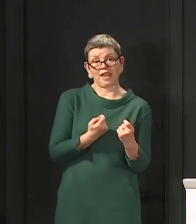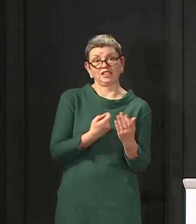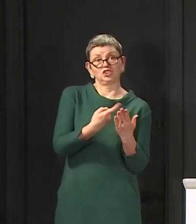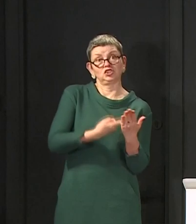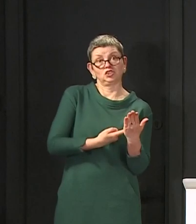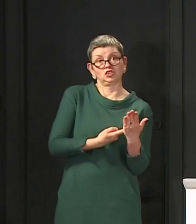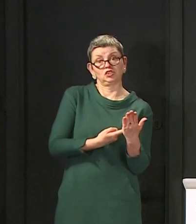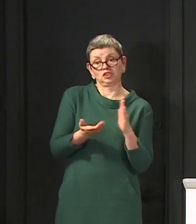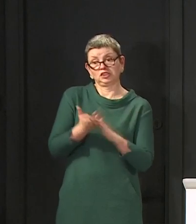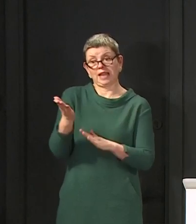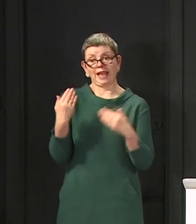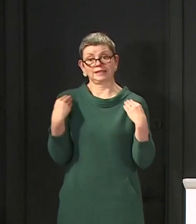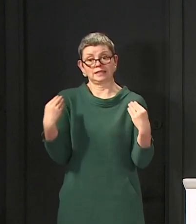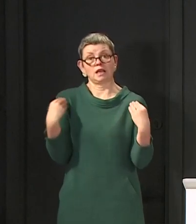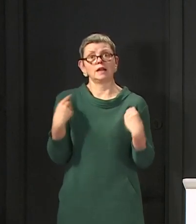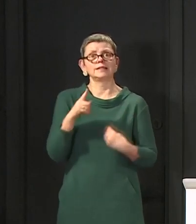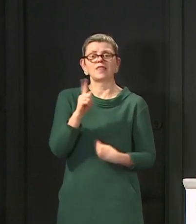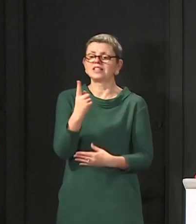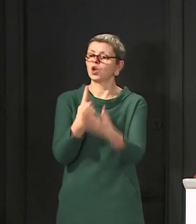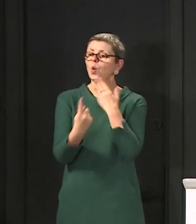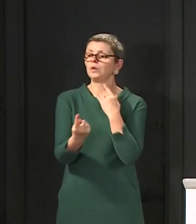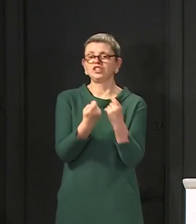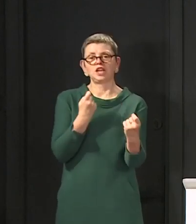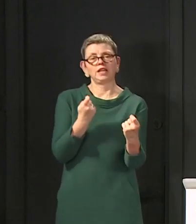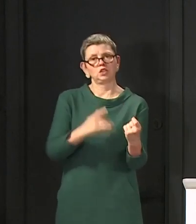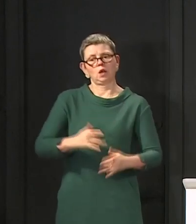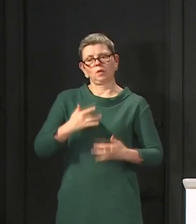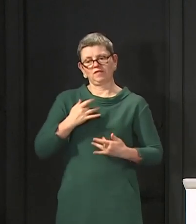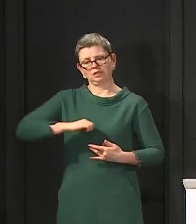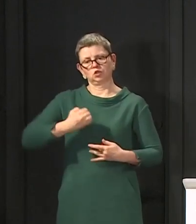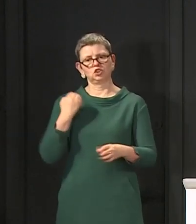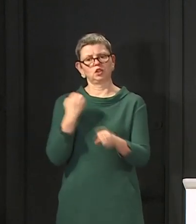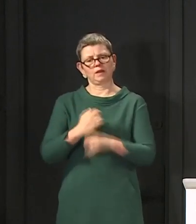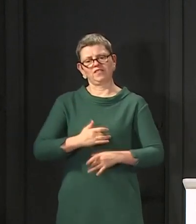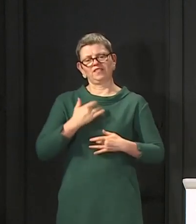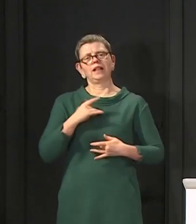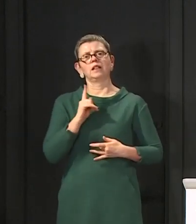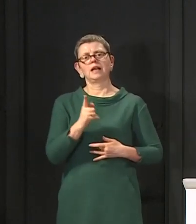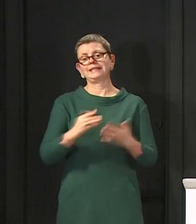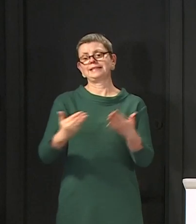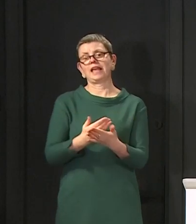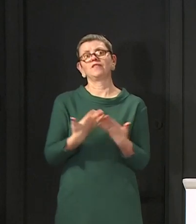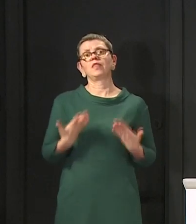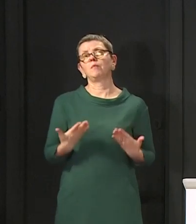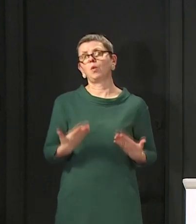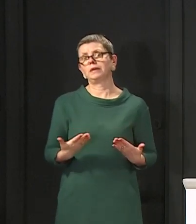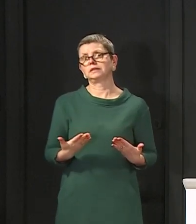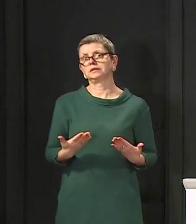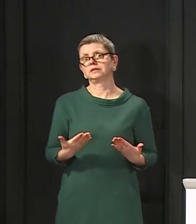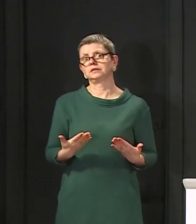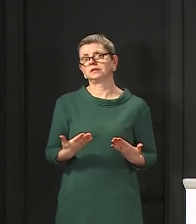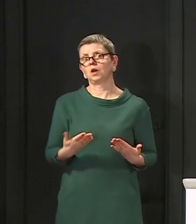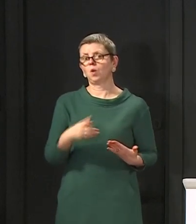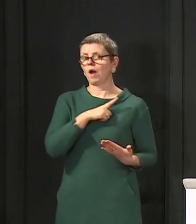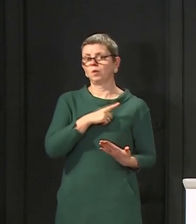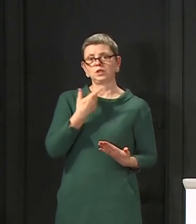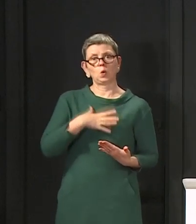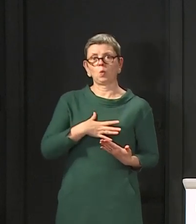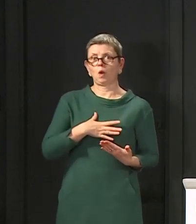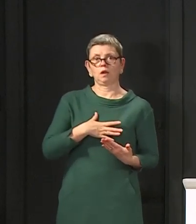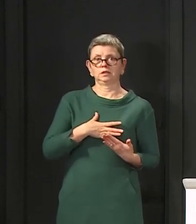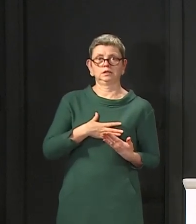is the only change that the Scottish Government judges that it is safe to make right now without risking a rapid resurgence of the